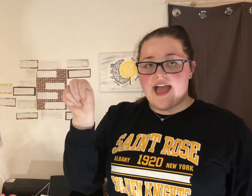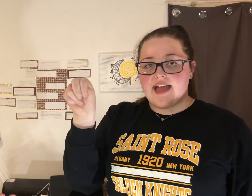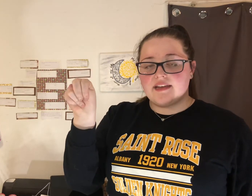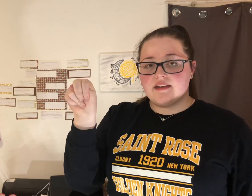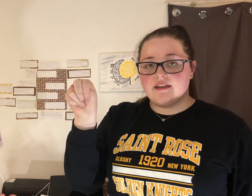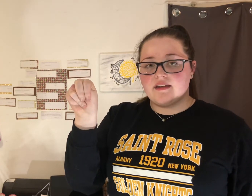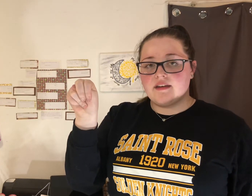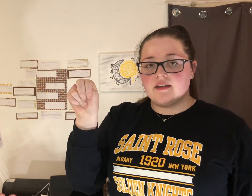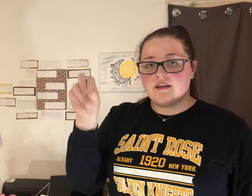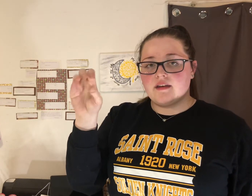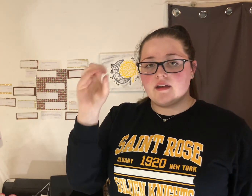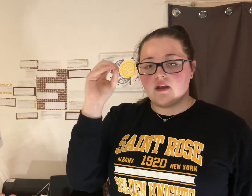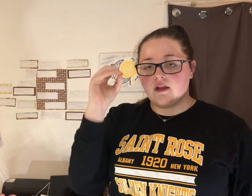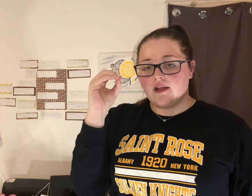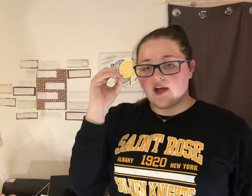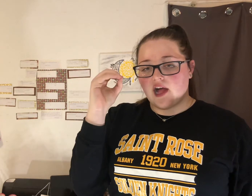N, O,